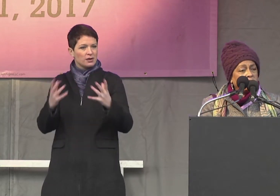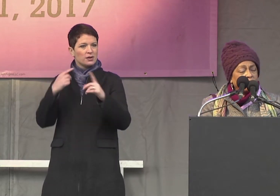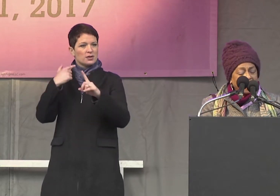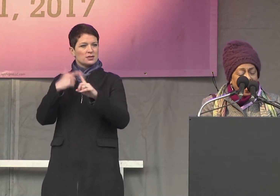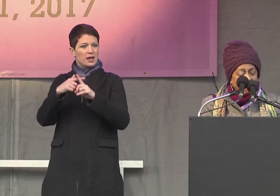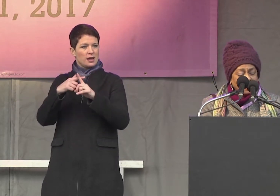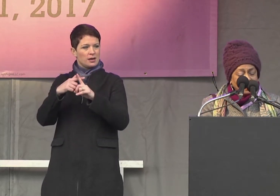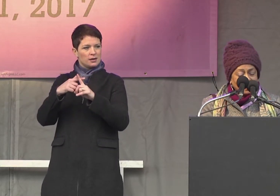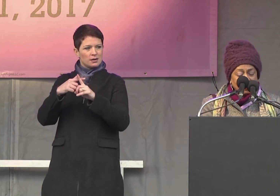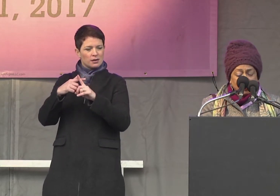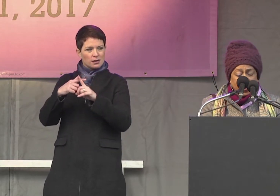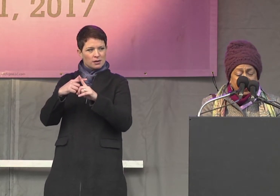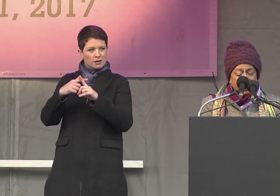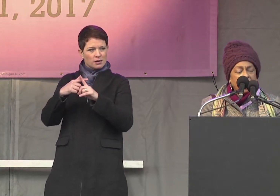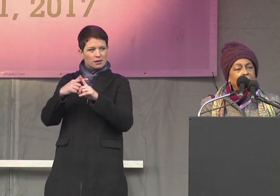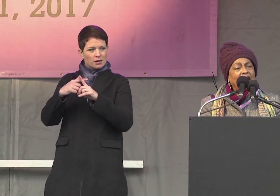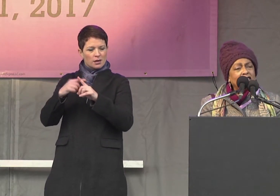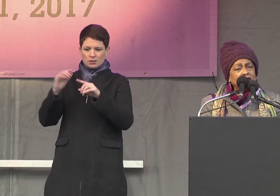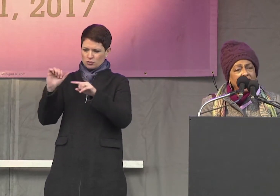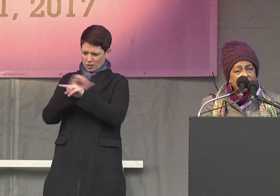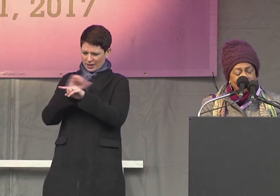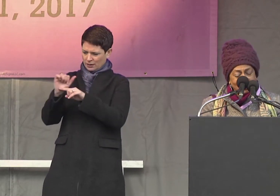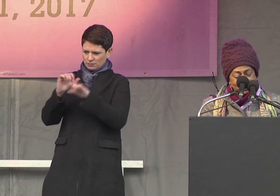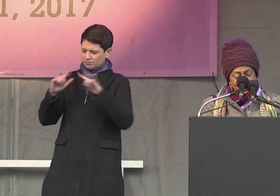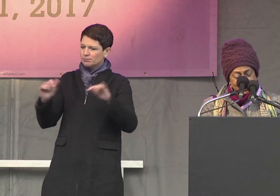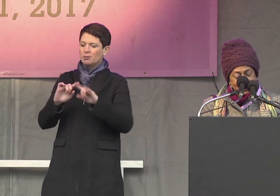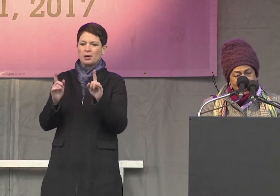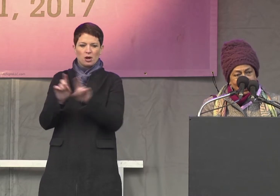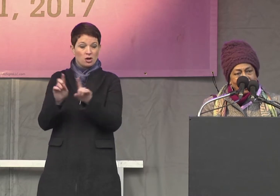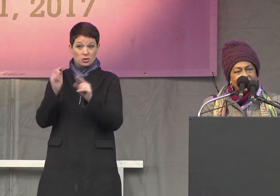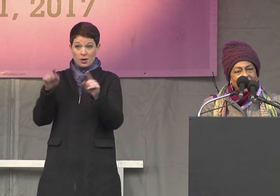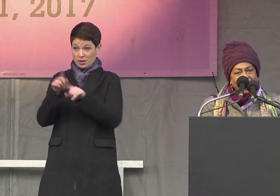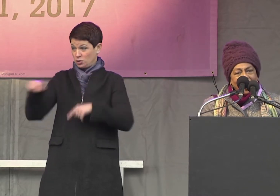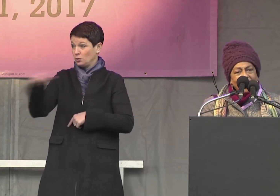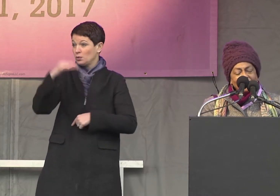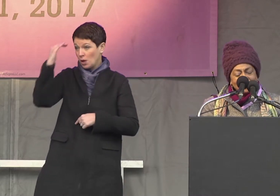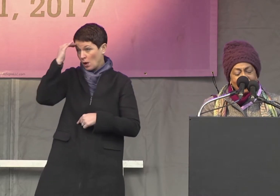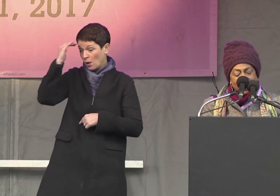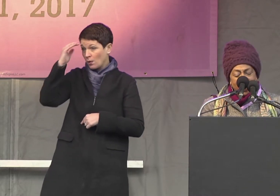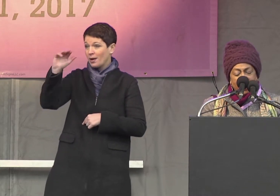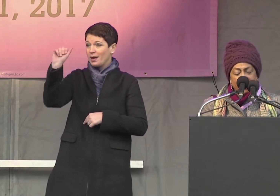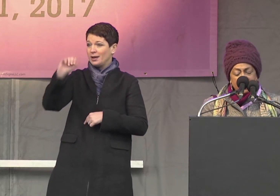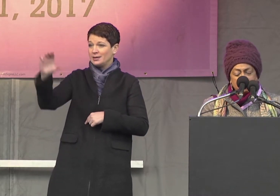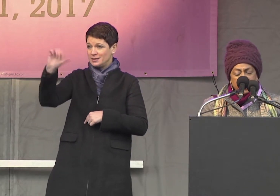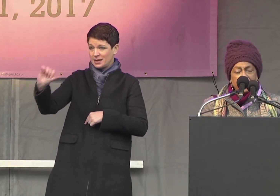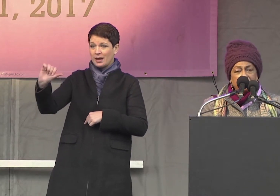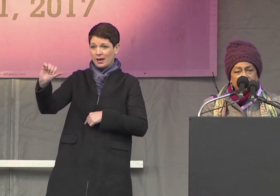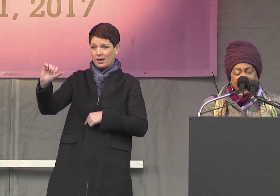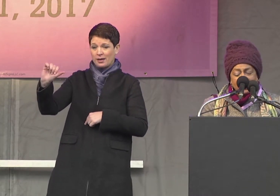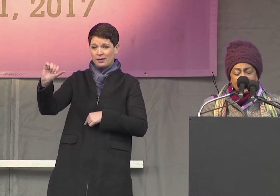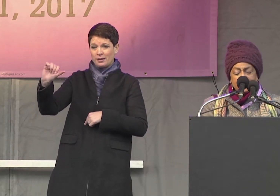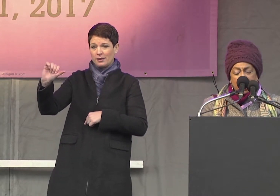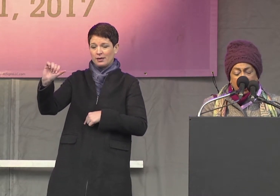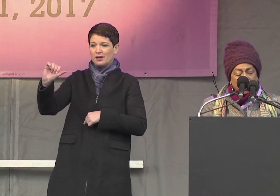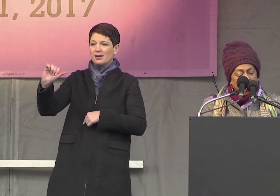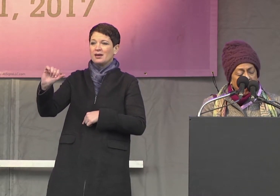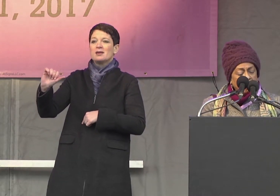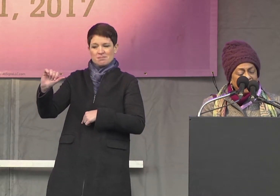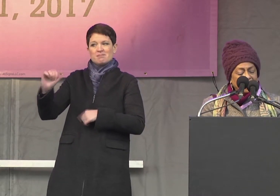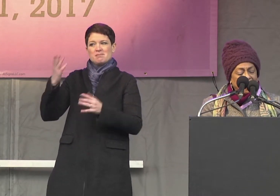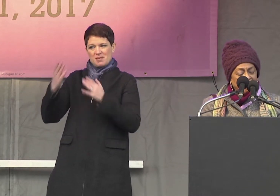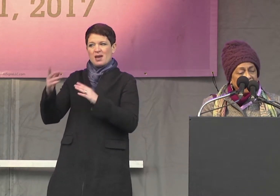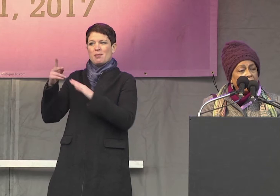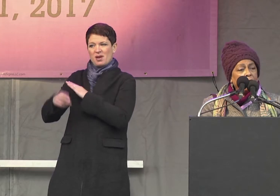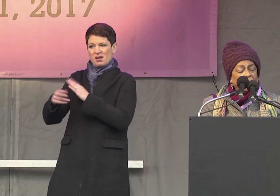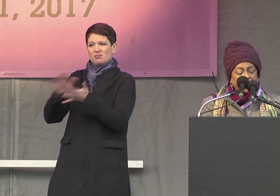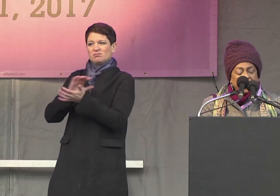and cultural competency training. But as you know, the ACA is being threatened along